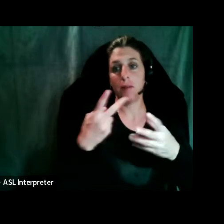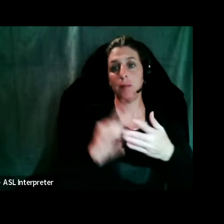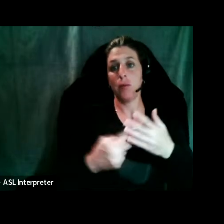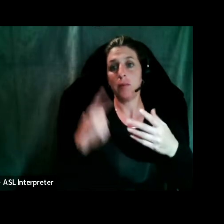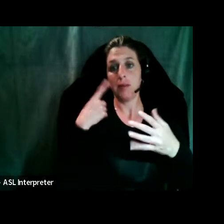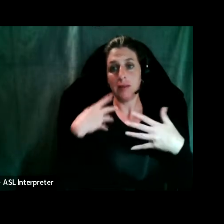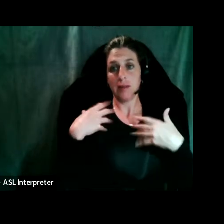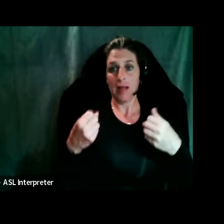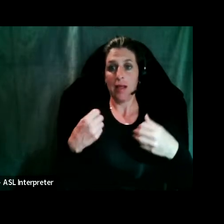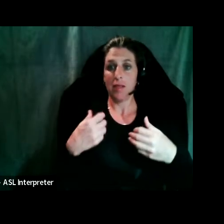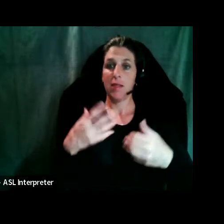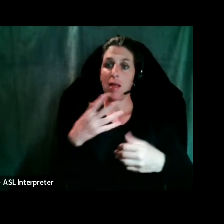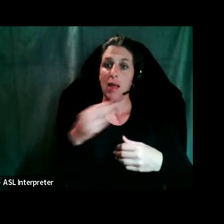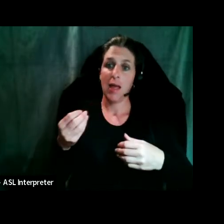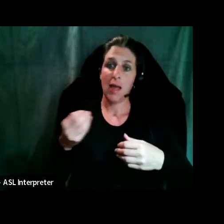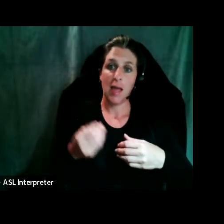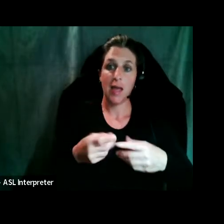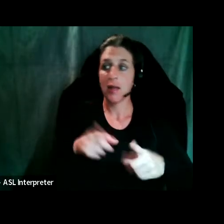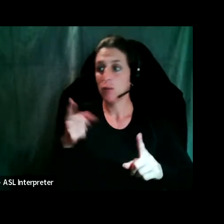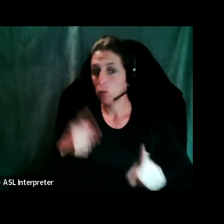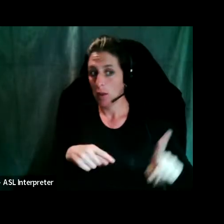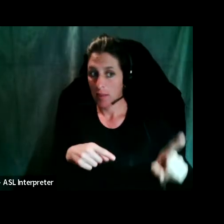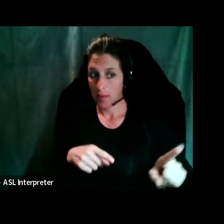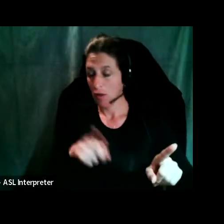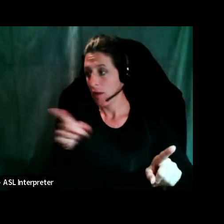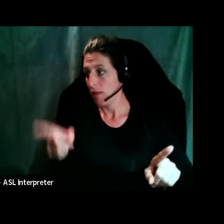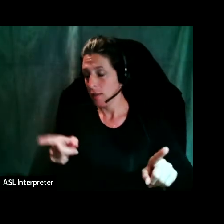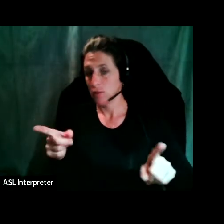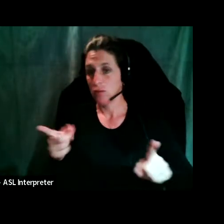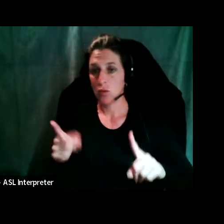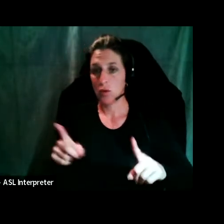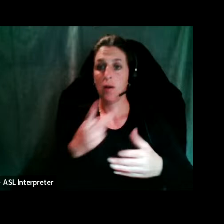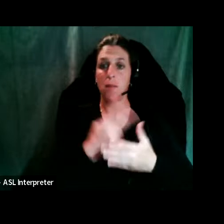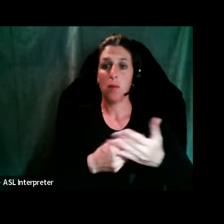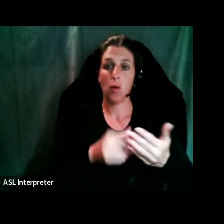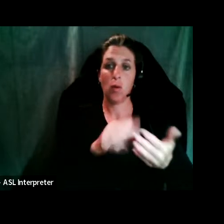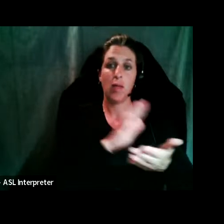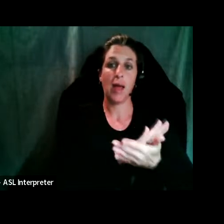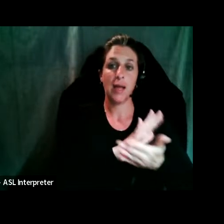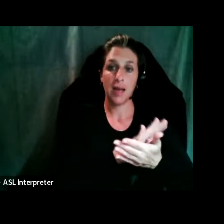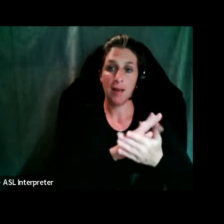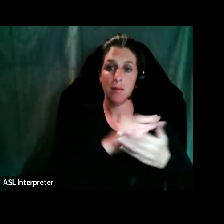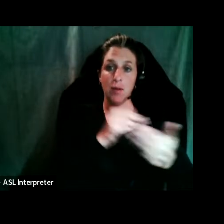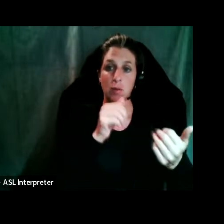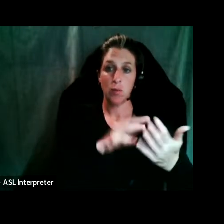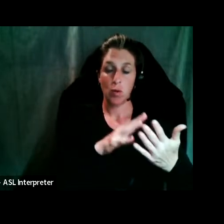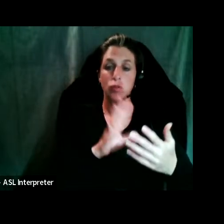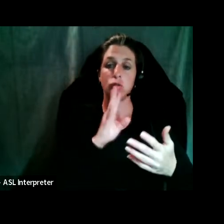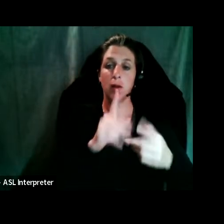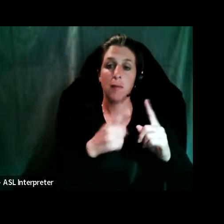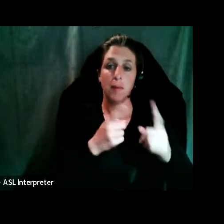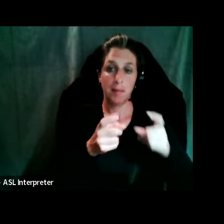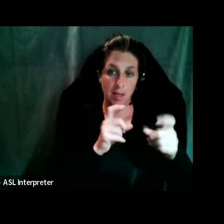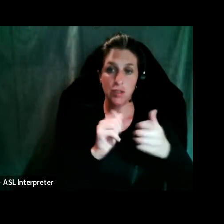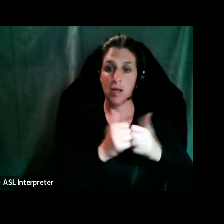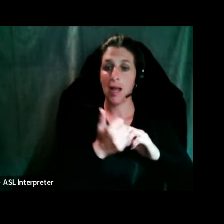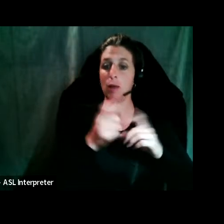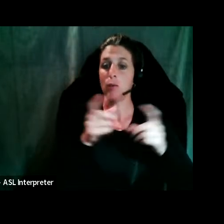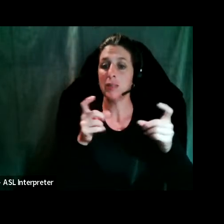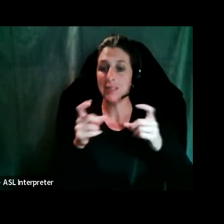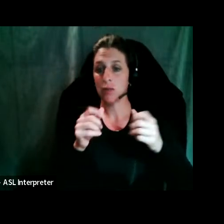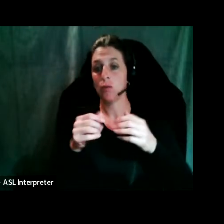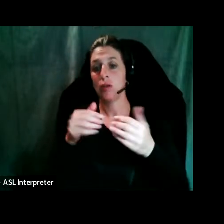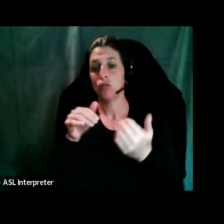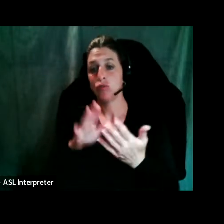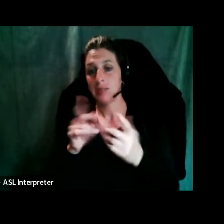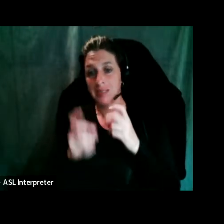going on Yes. there, and also Yes. the grant here, because Right. you take it from both an academic approach and talking about management and how do we deal with it and address